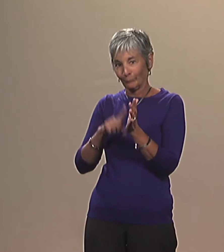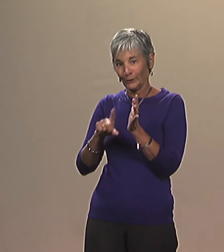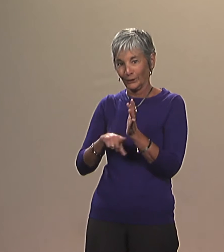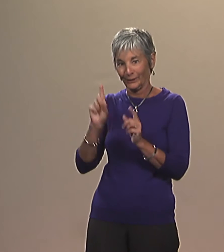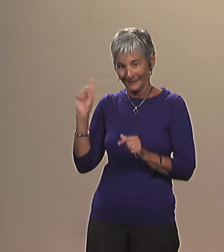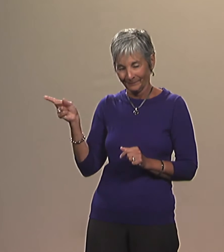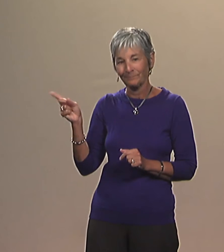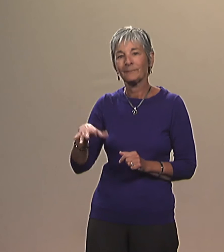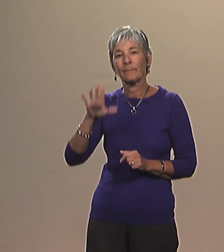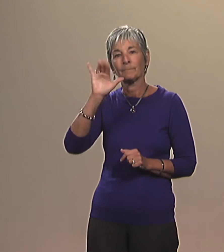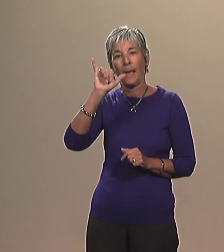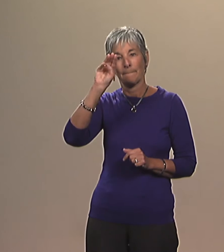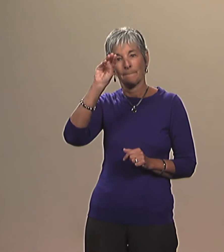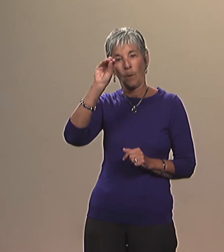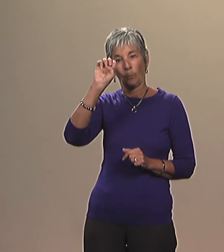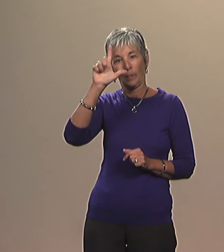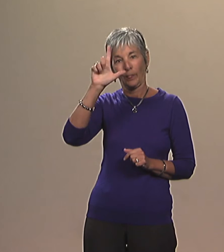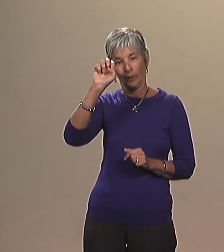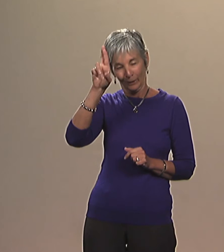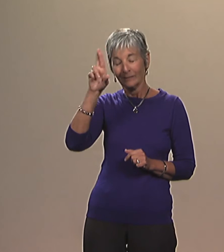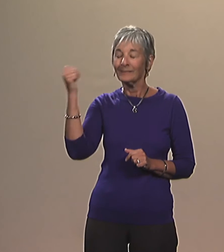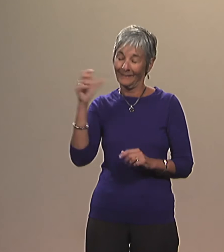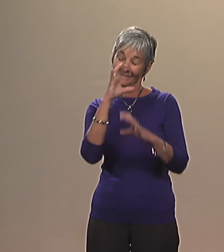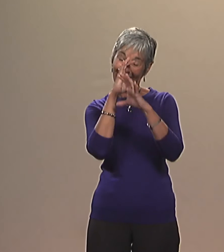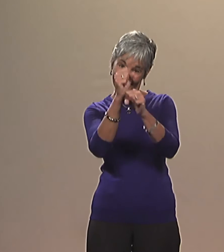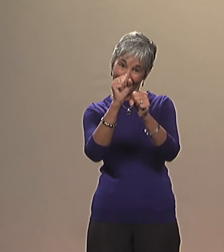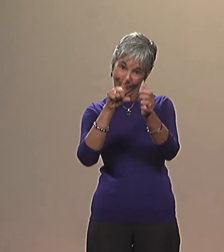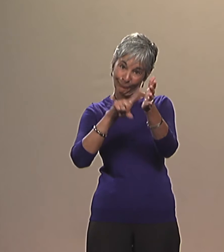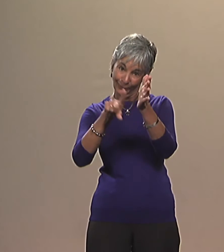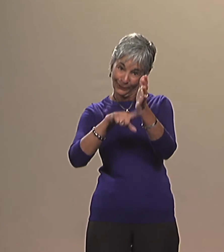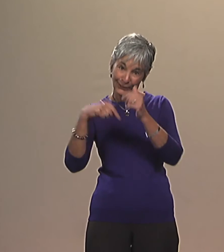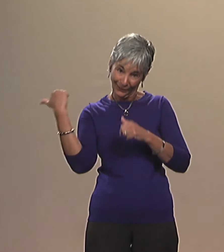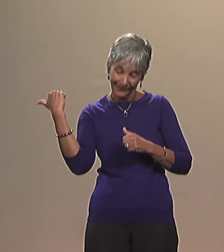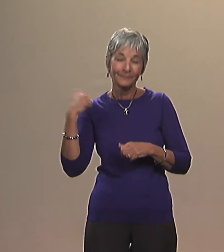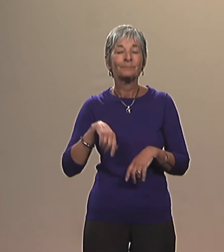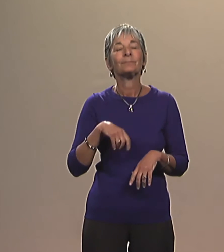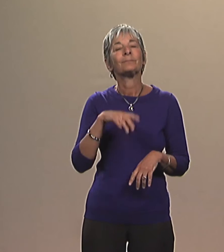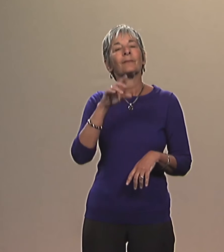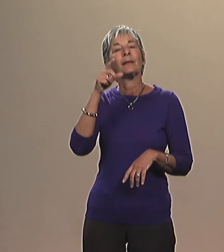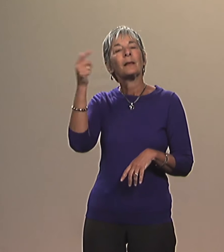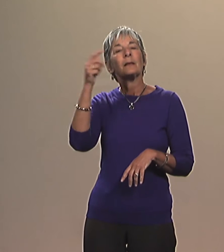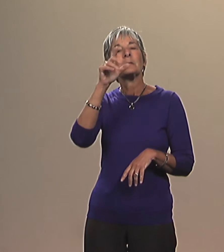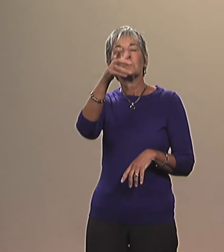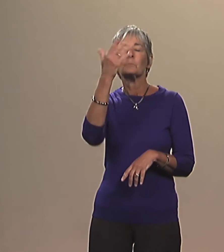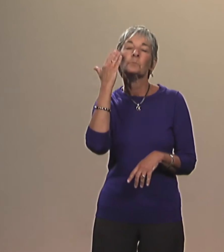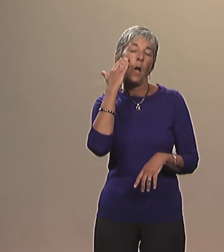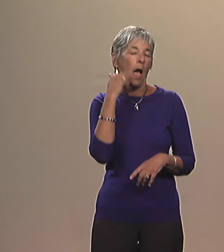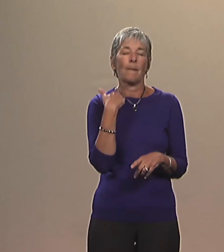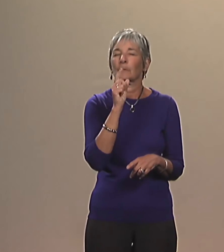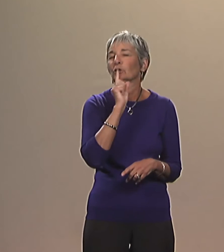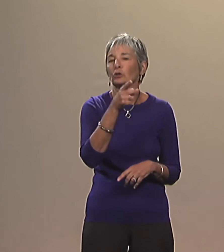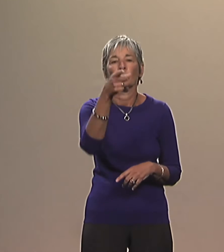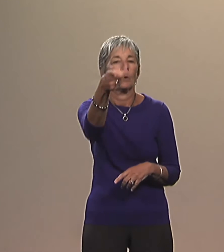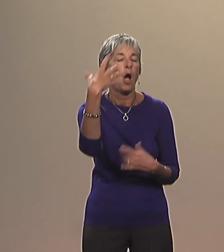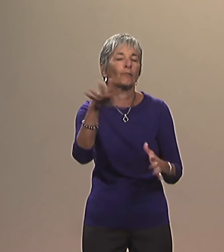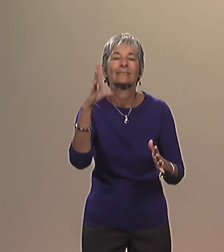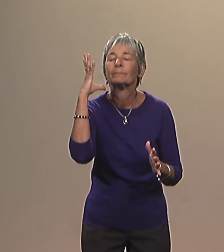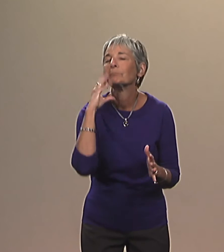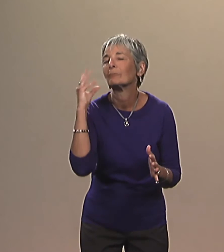Another example of research was done by Moeller, and it's quite fascinating. I'm sure you have already met some families where the diagnosis